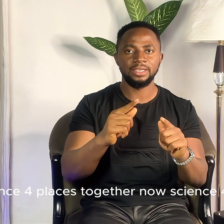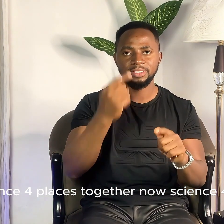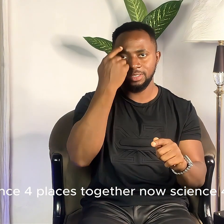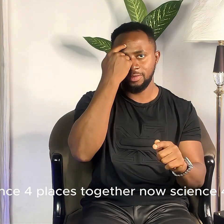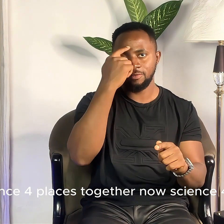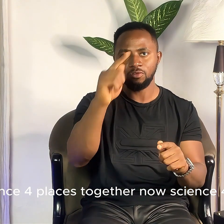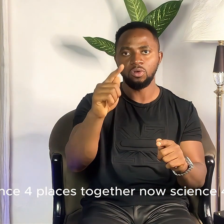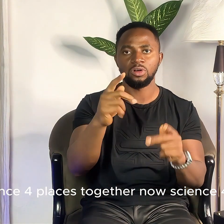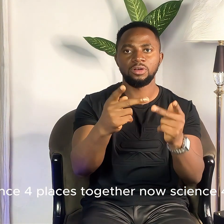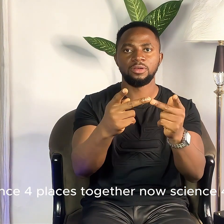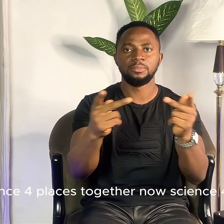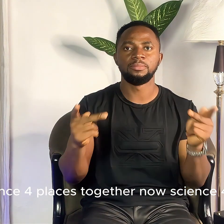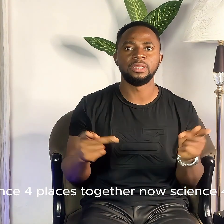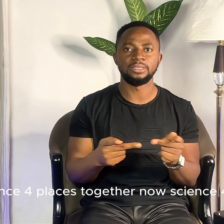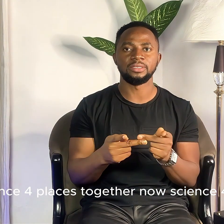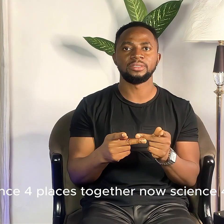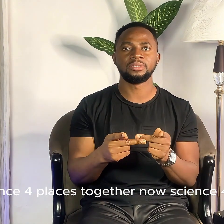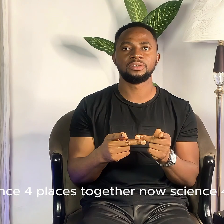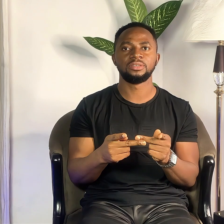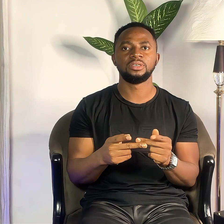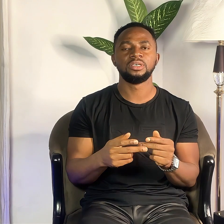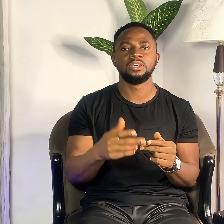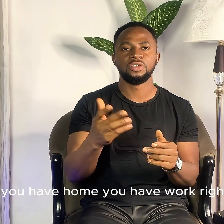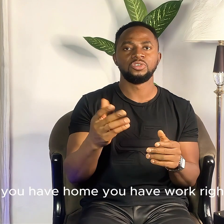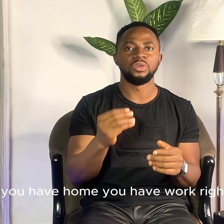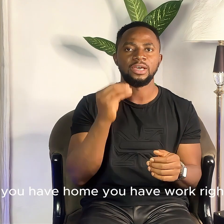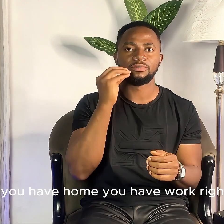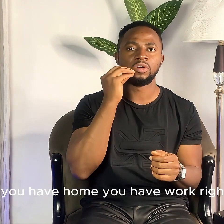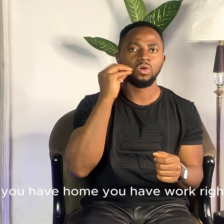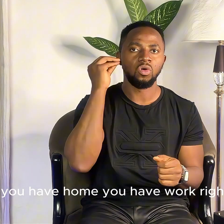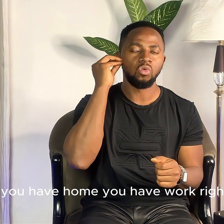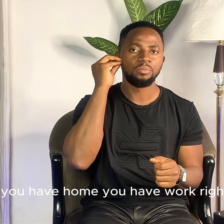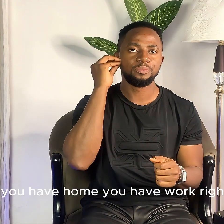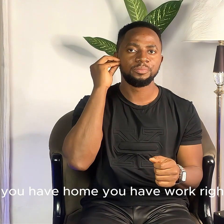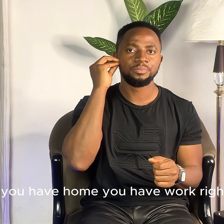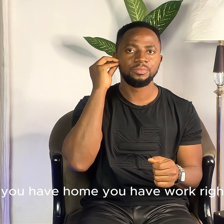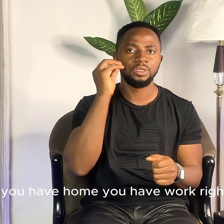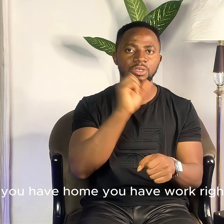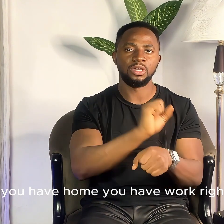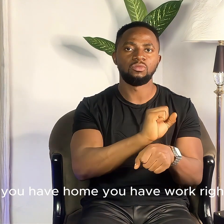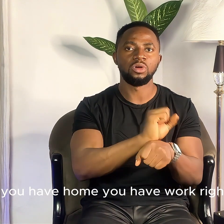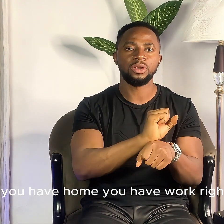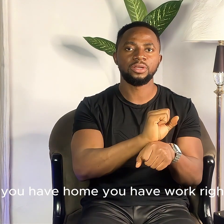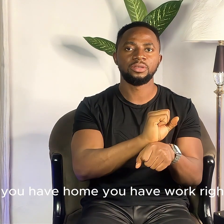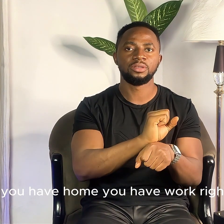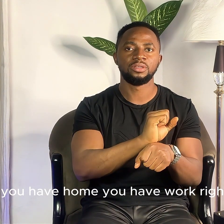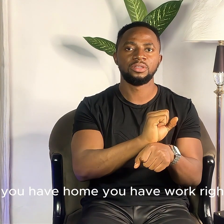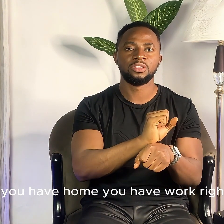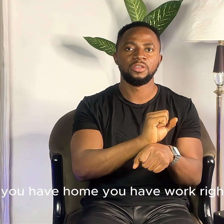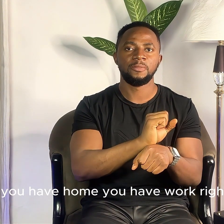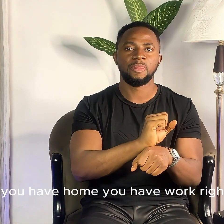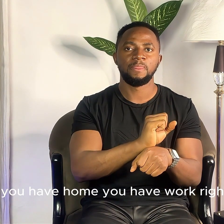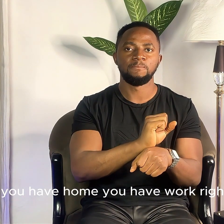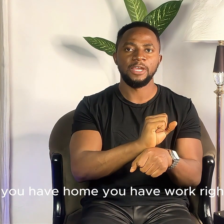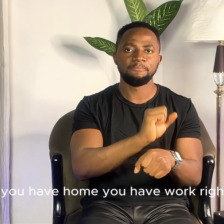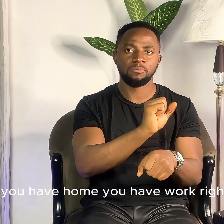Signs for places. So you have home, you have work, right?